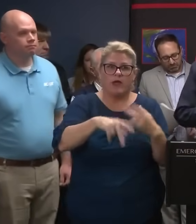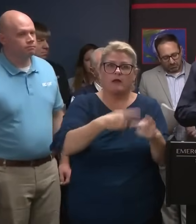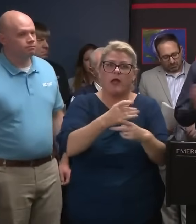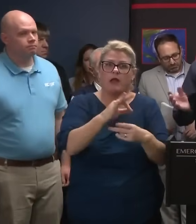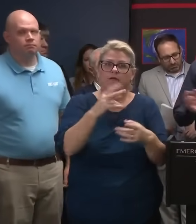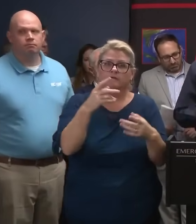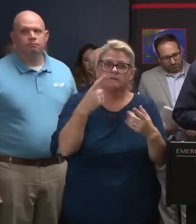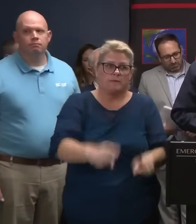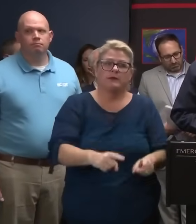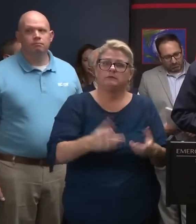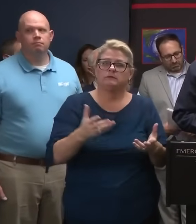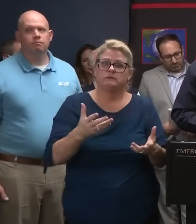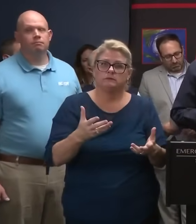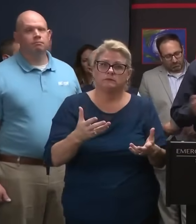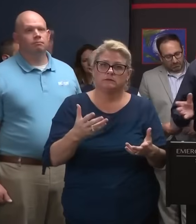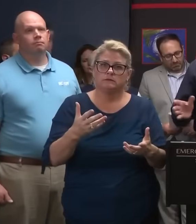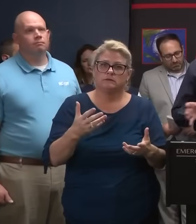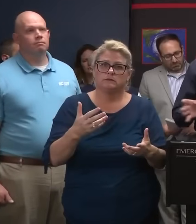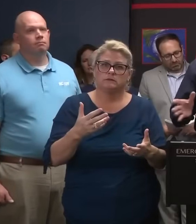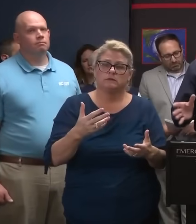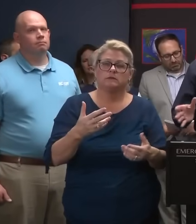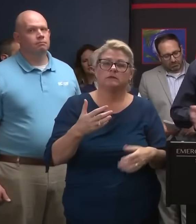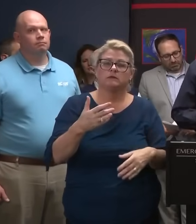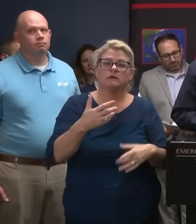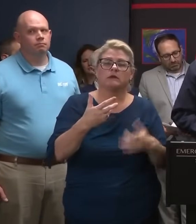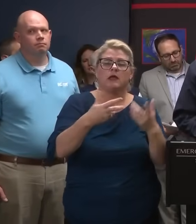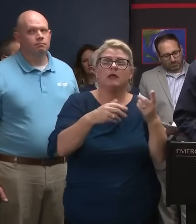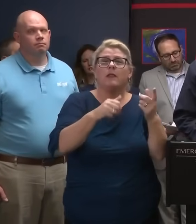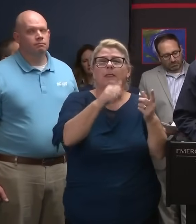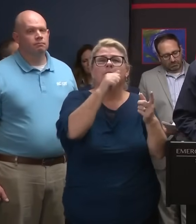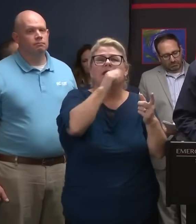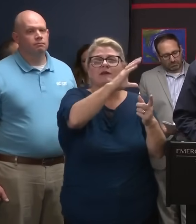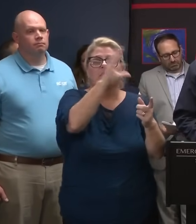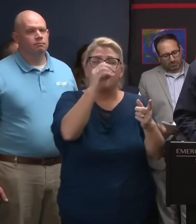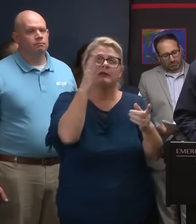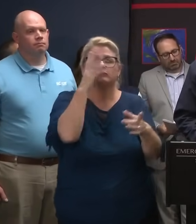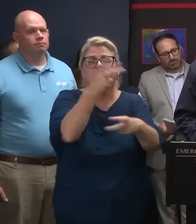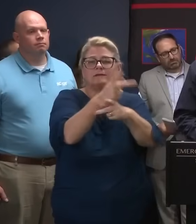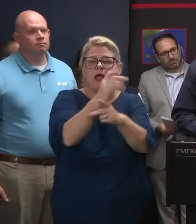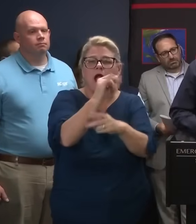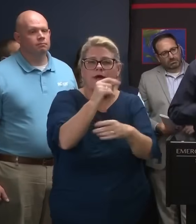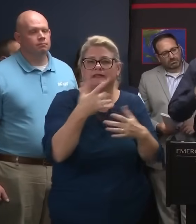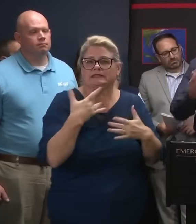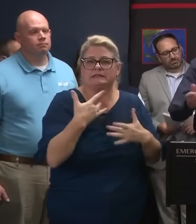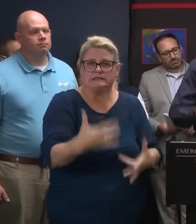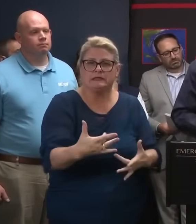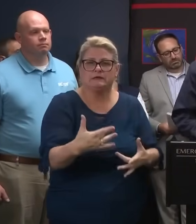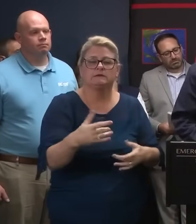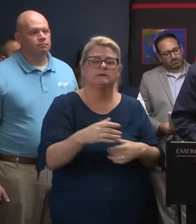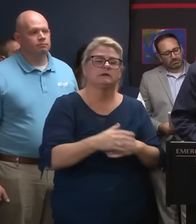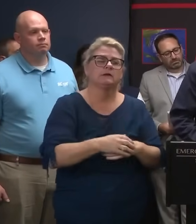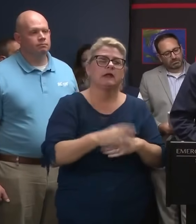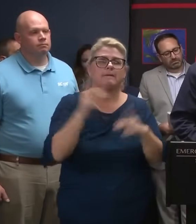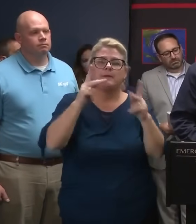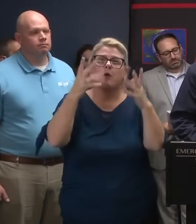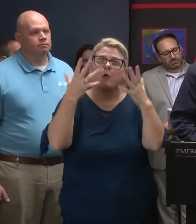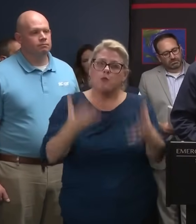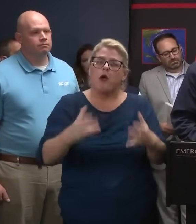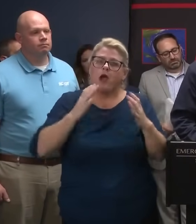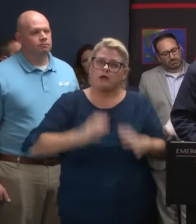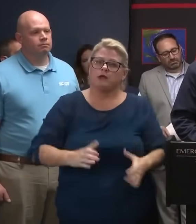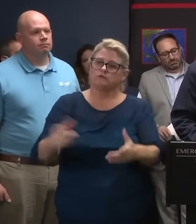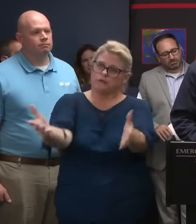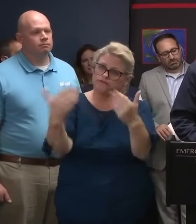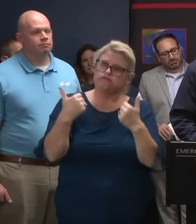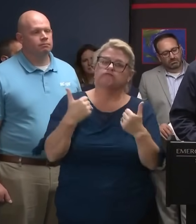can see if we, and usually the private market will take care of that, because people want customers to come in if